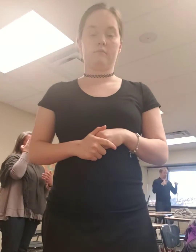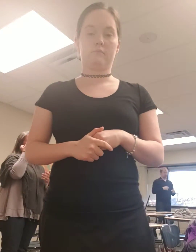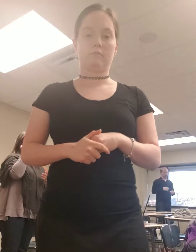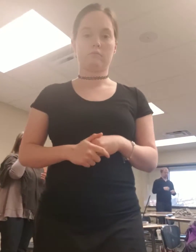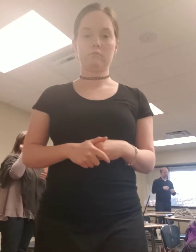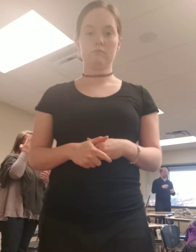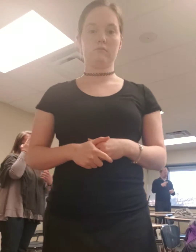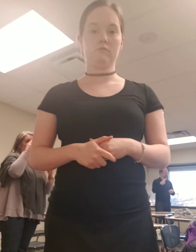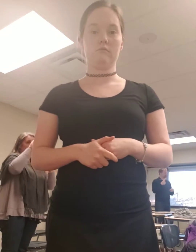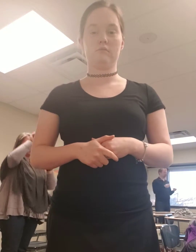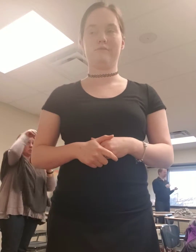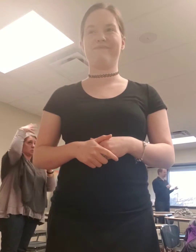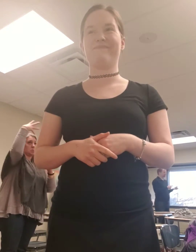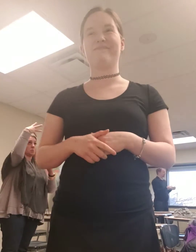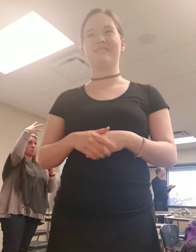else. Do you remember, Sarah?